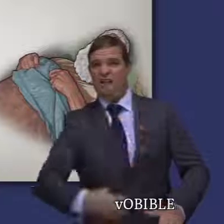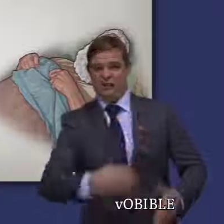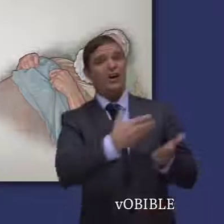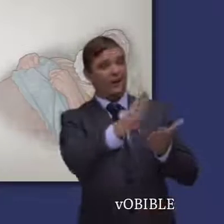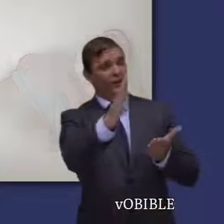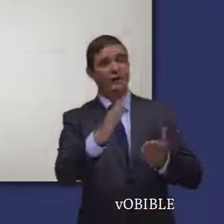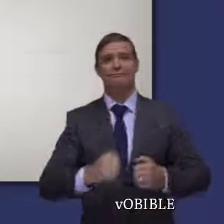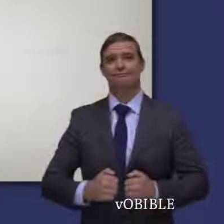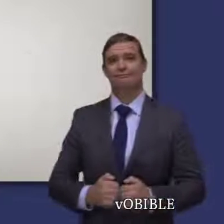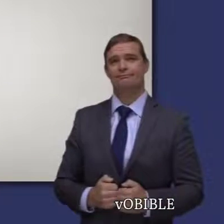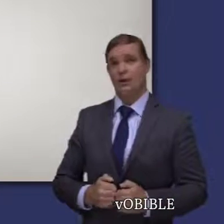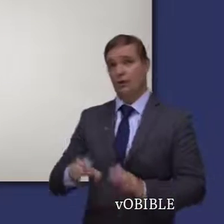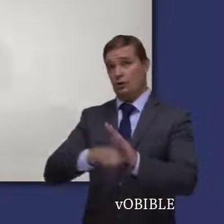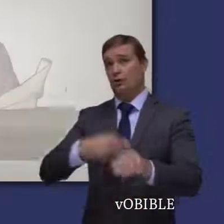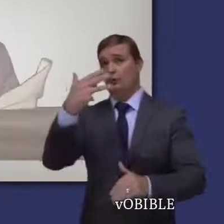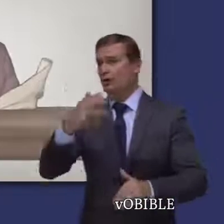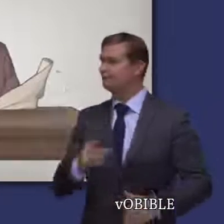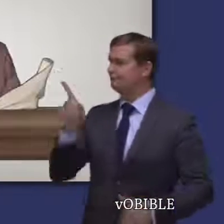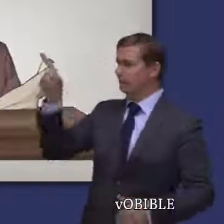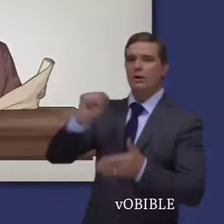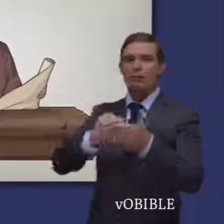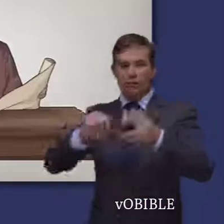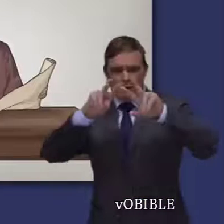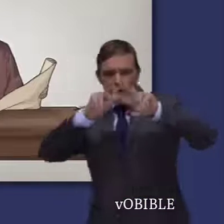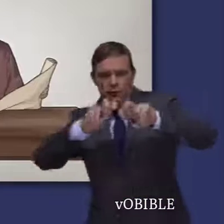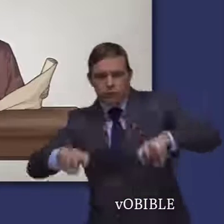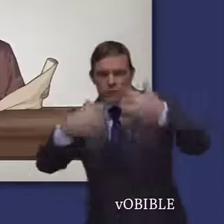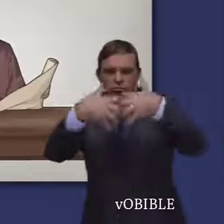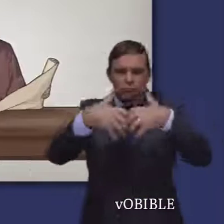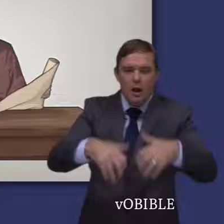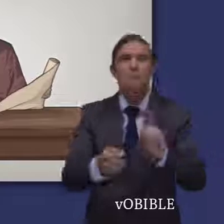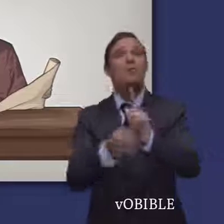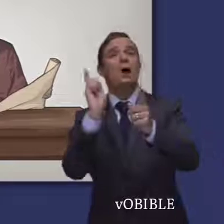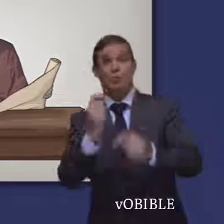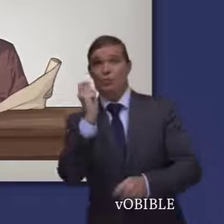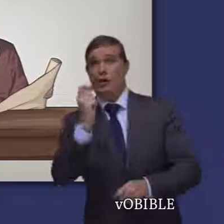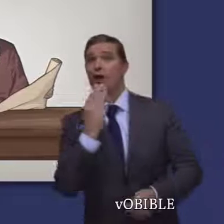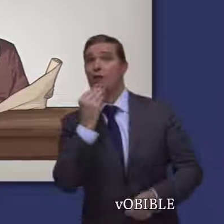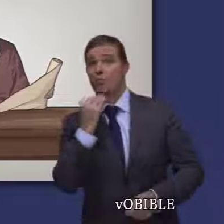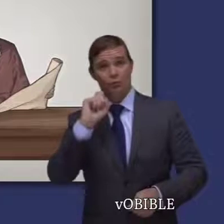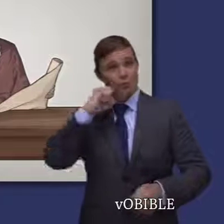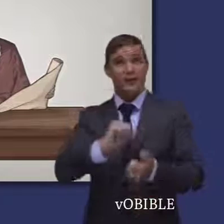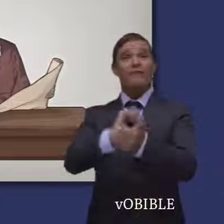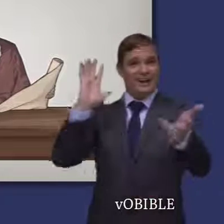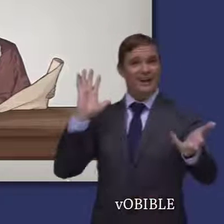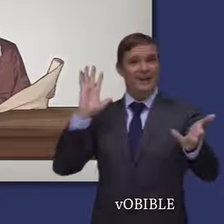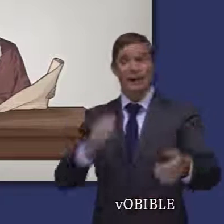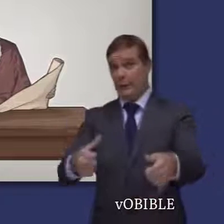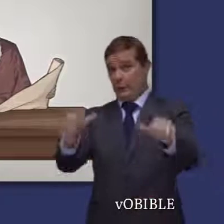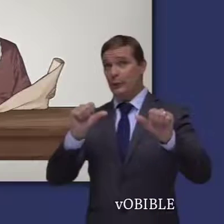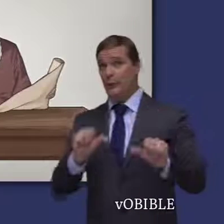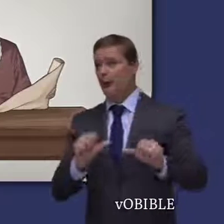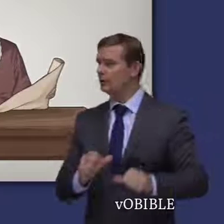governments. Chapter 9 relates that Daniel discerns from his study of God's written word that the Jews' release